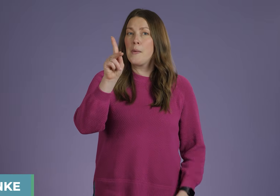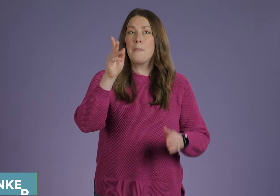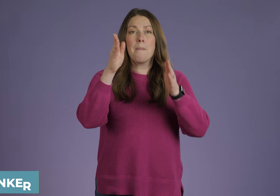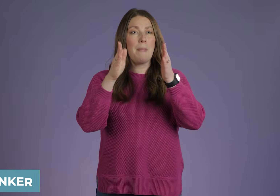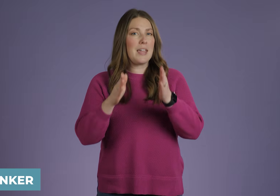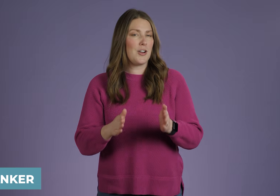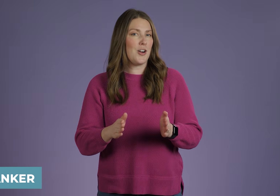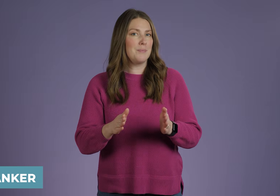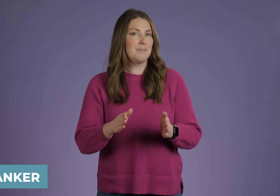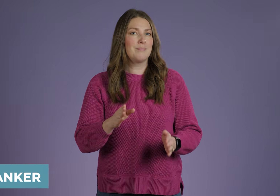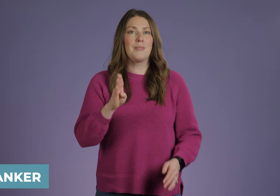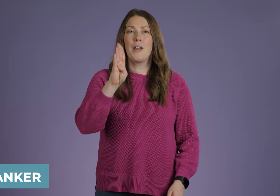Banker.